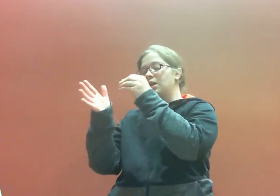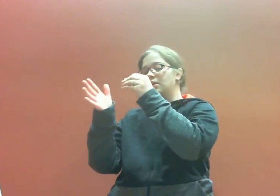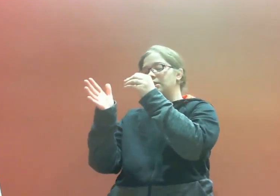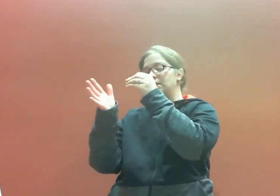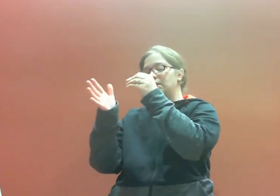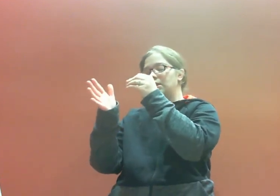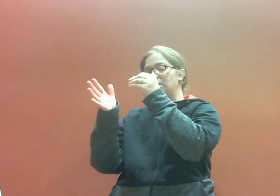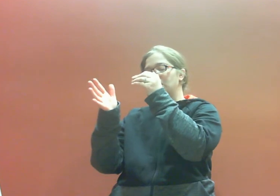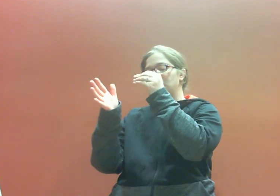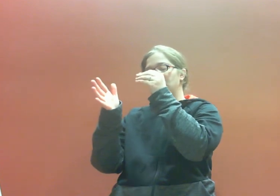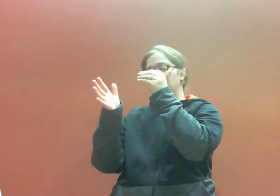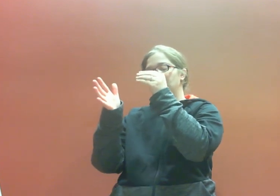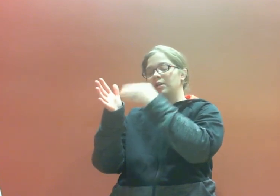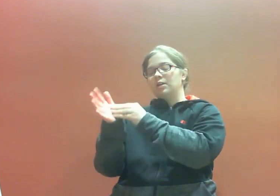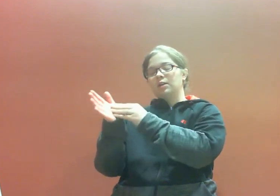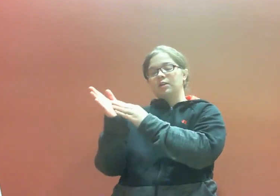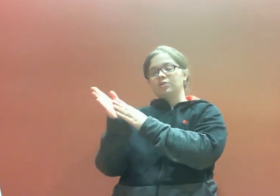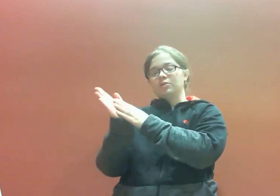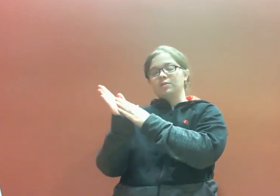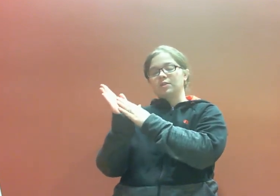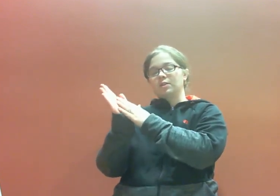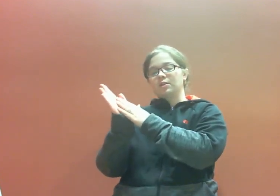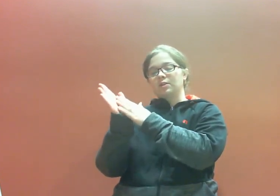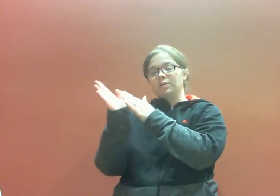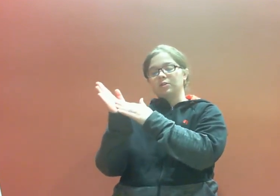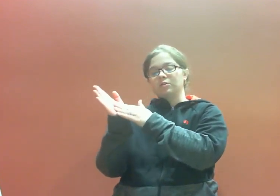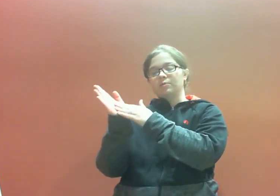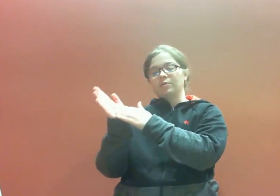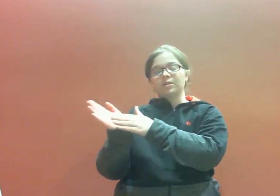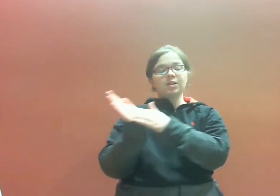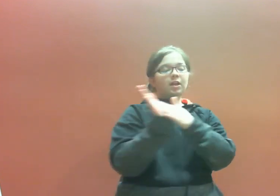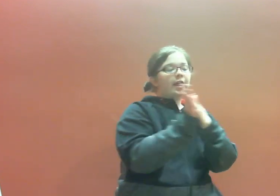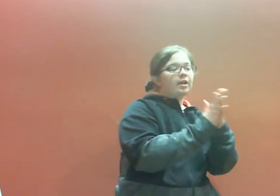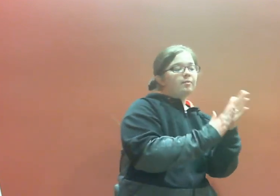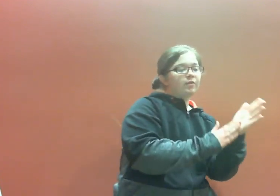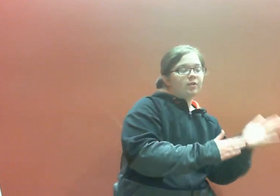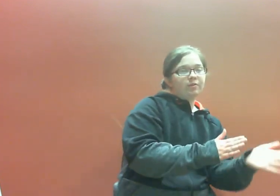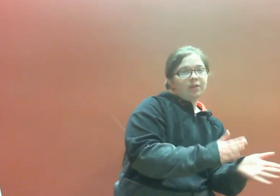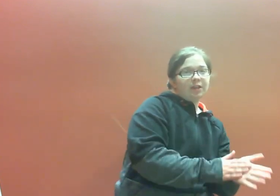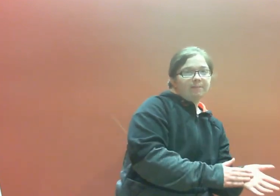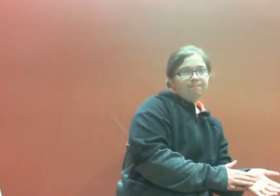take an electrical pulse here and move it over here.